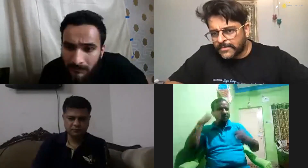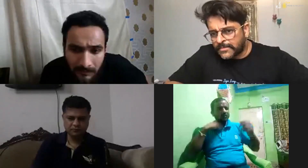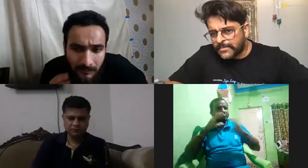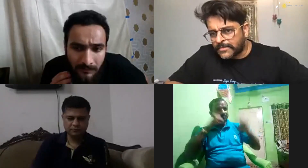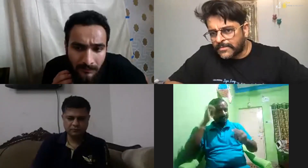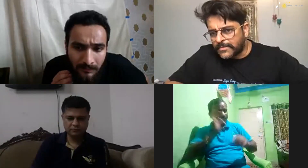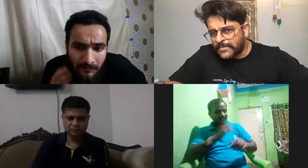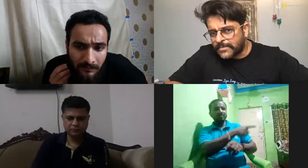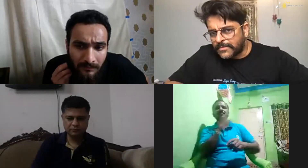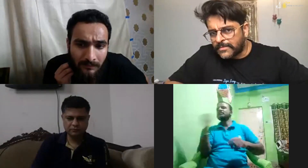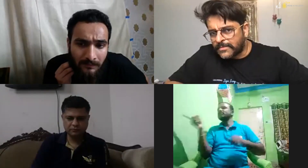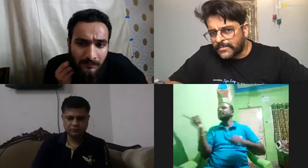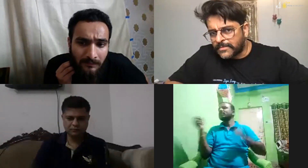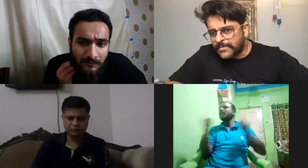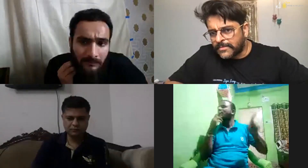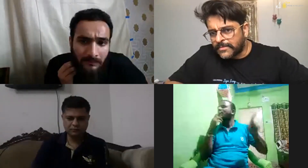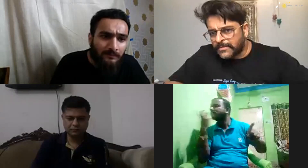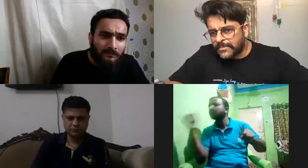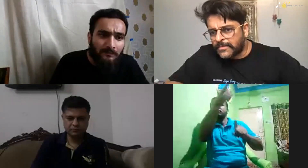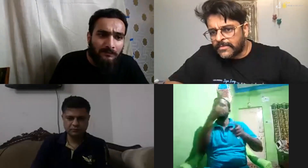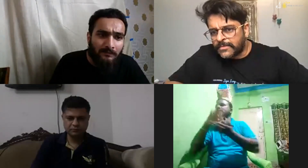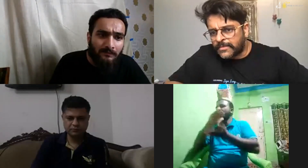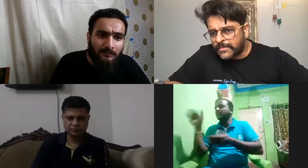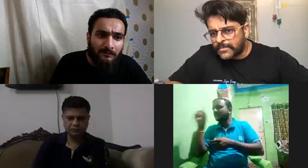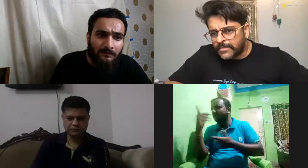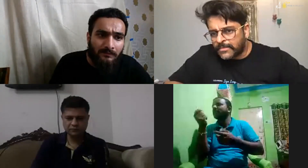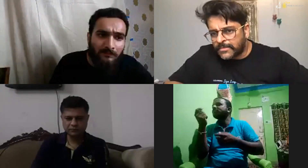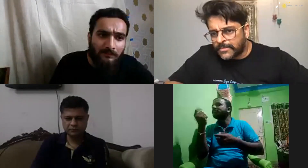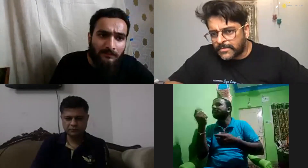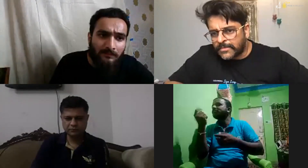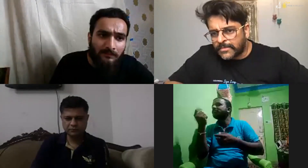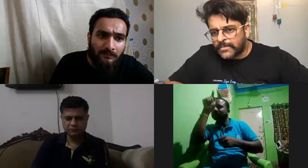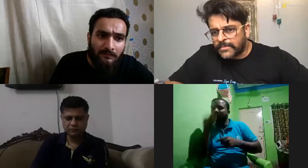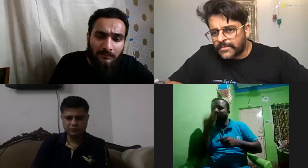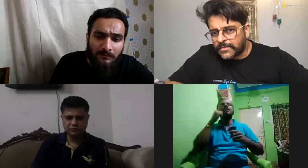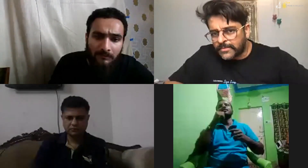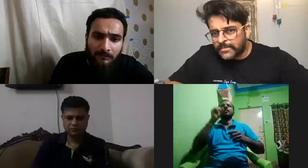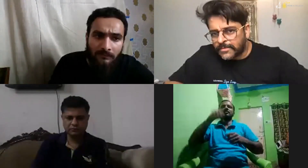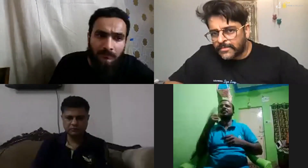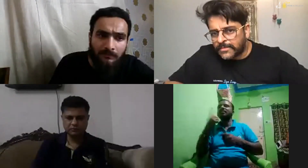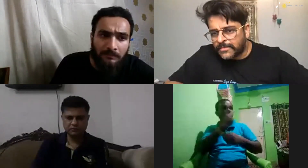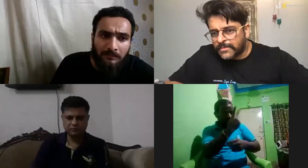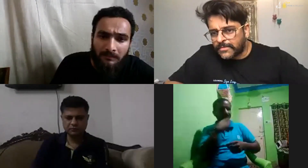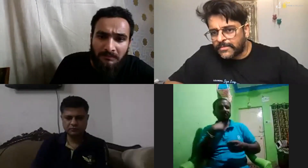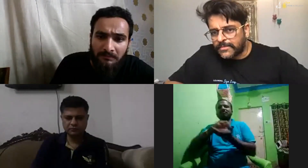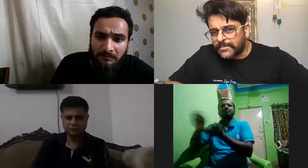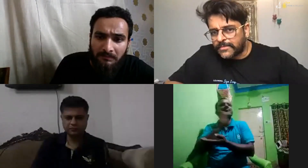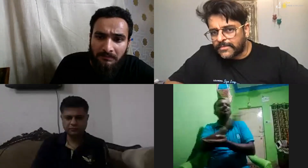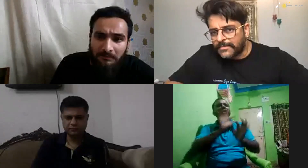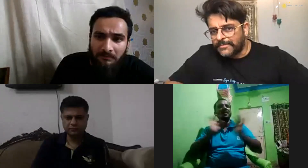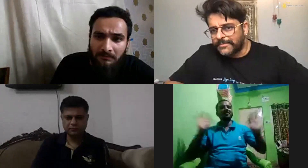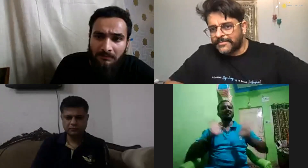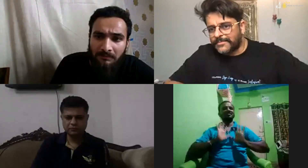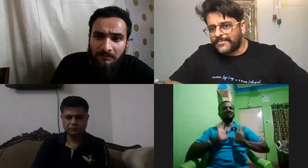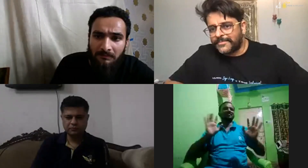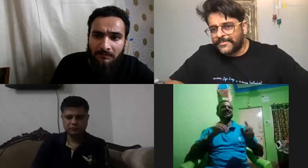people really just started coming in and tried to communicate, but they were mostly like everyone was talking. So we did like basic signing and